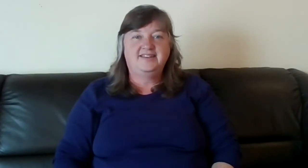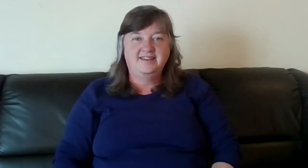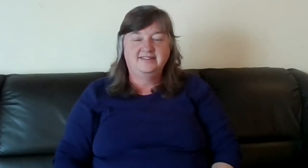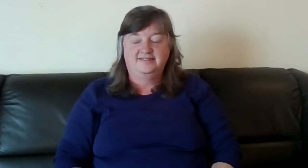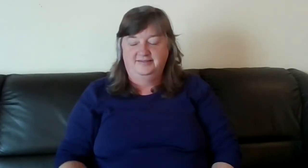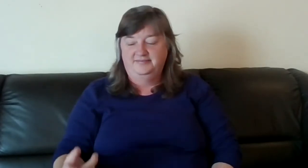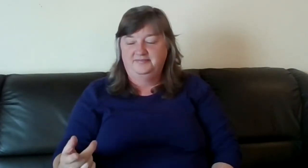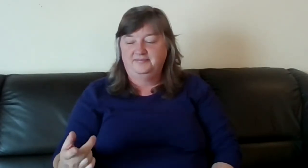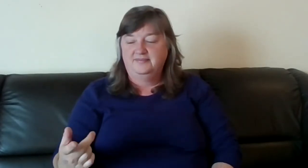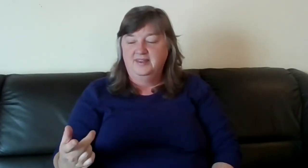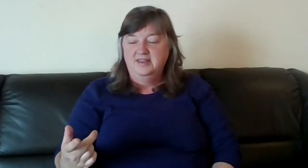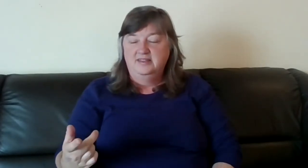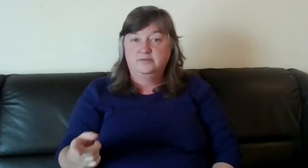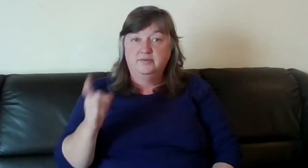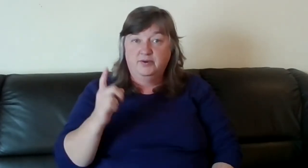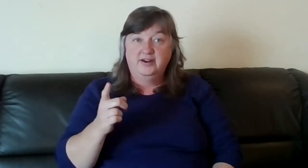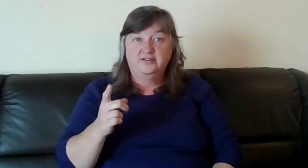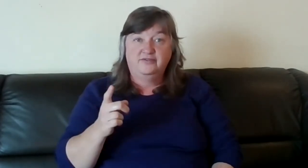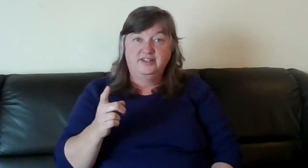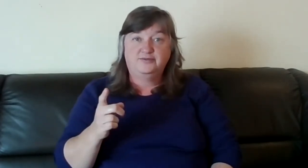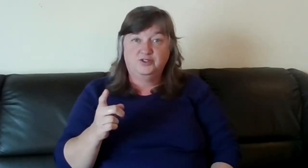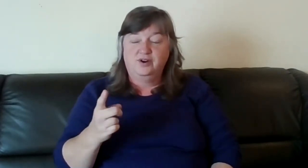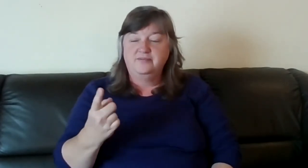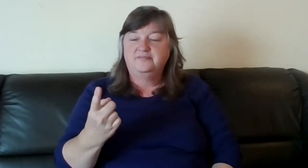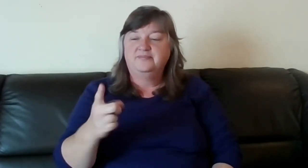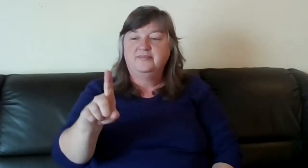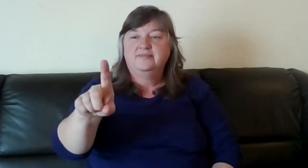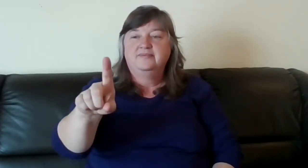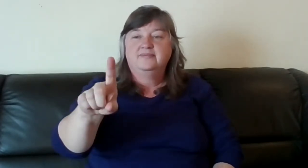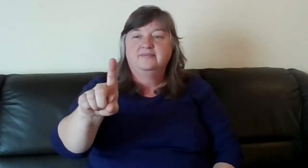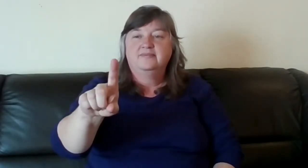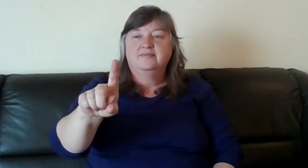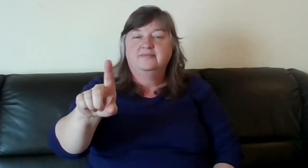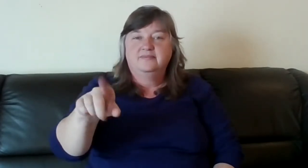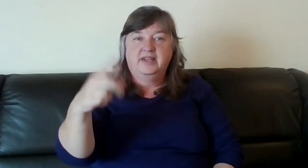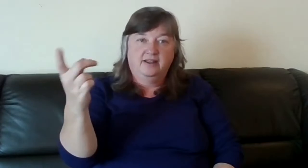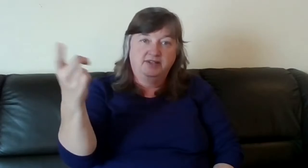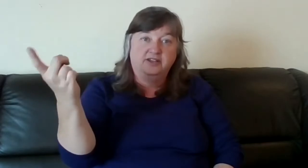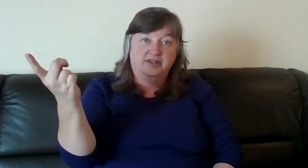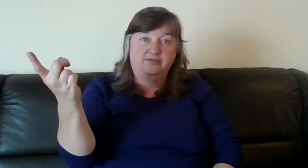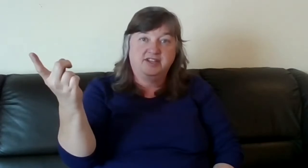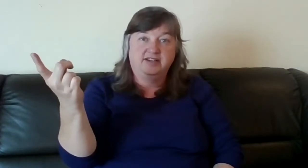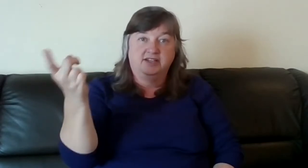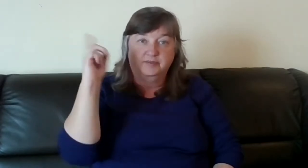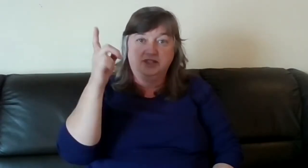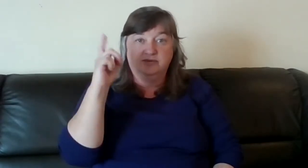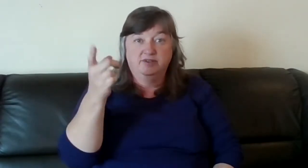Candy. This one requires your face for sure. Like I tell you that every sign does, but this one really